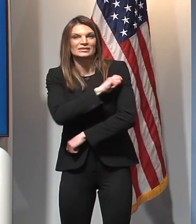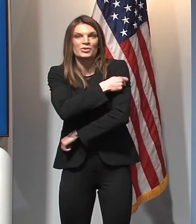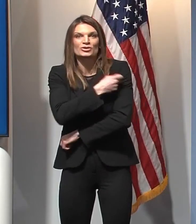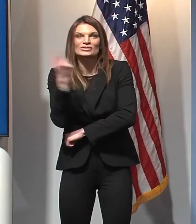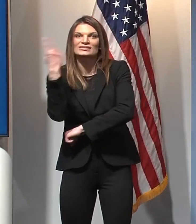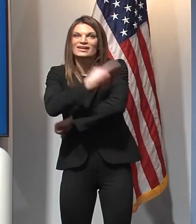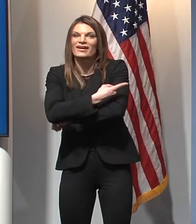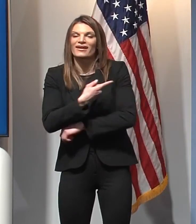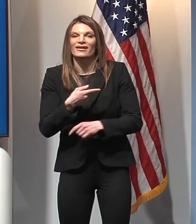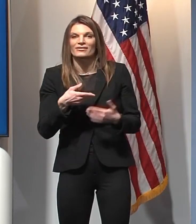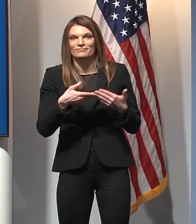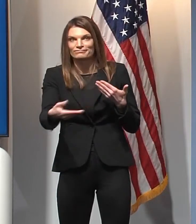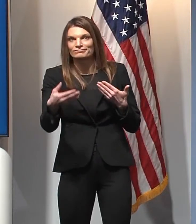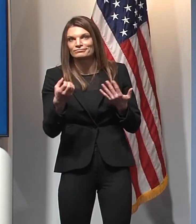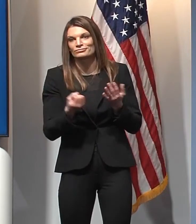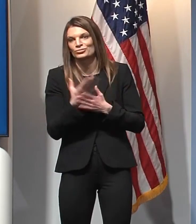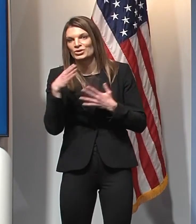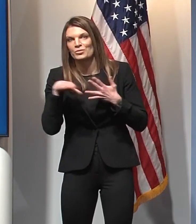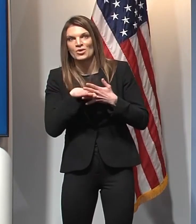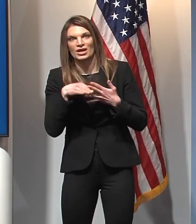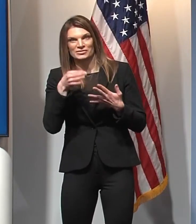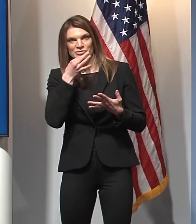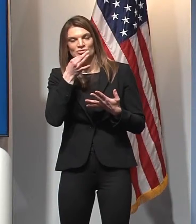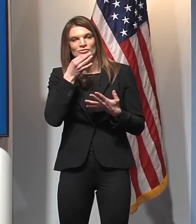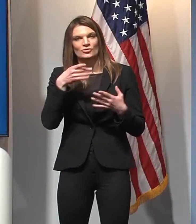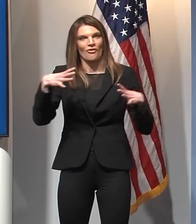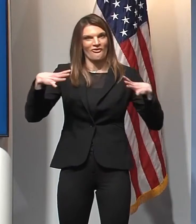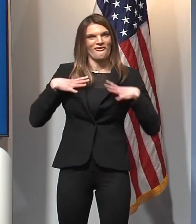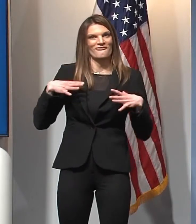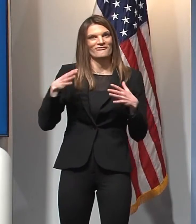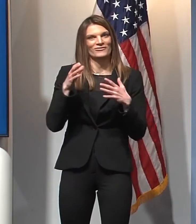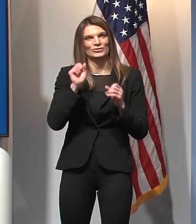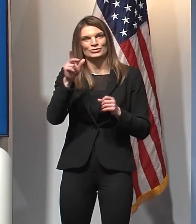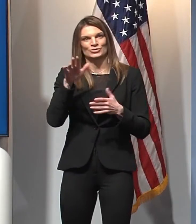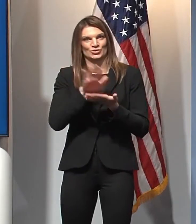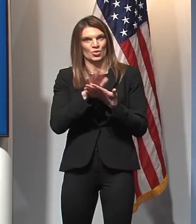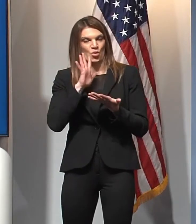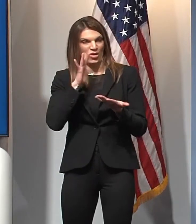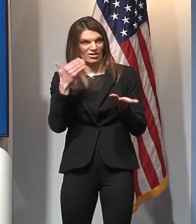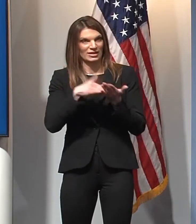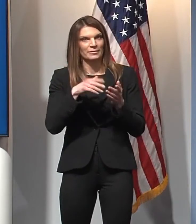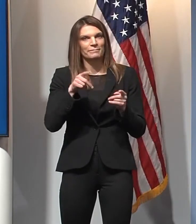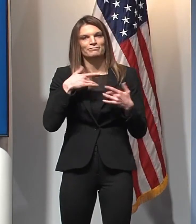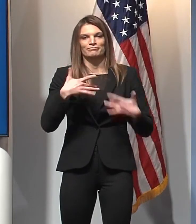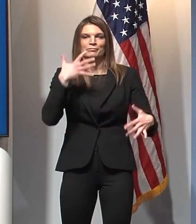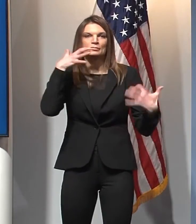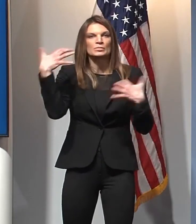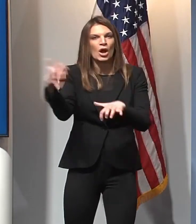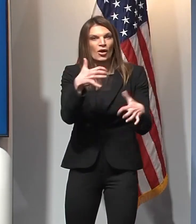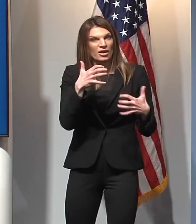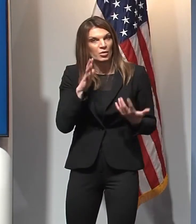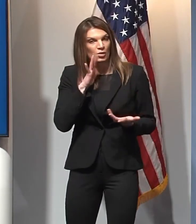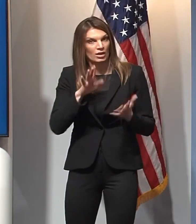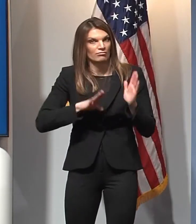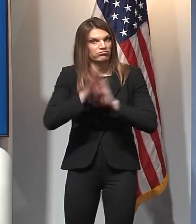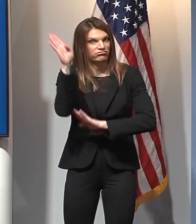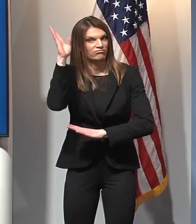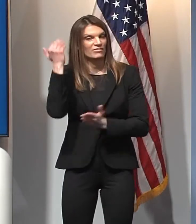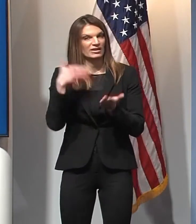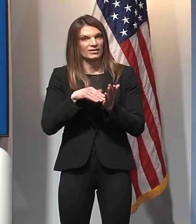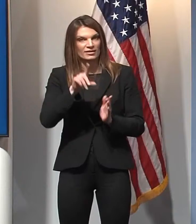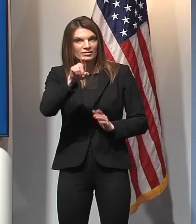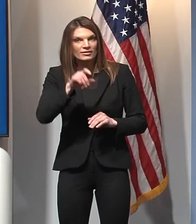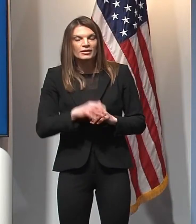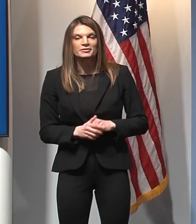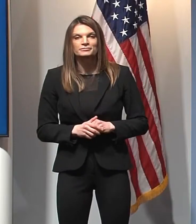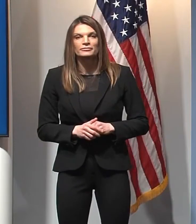many schools, and how that might add to the current surge in coronavirus cases? Yeah, I appreciate the question. I